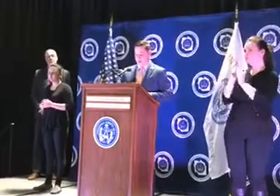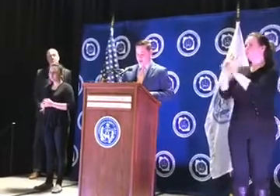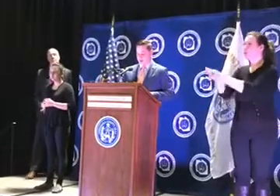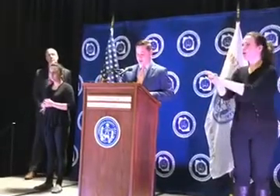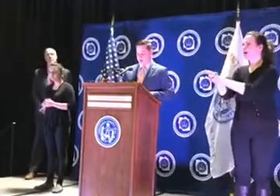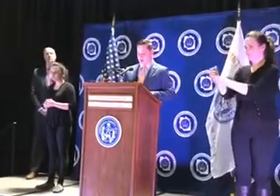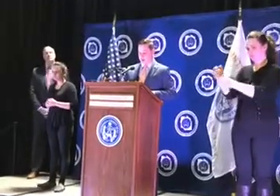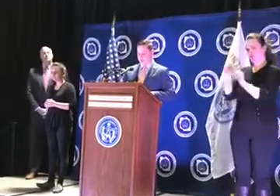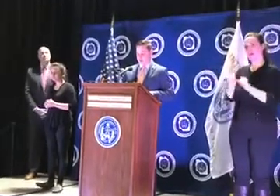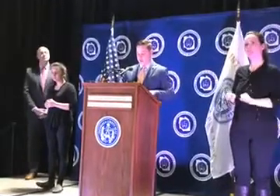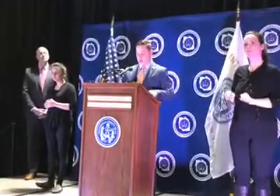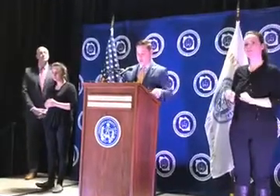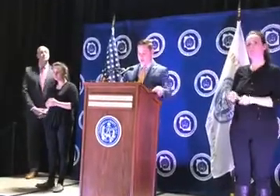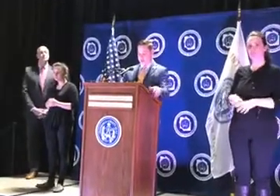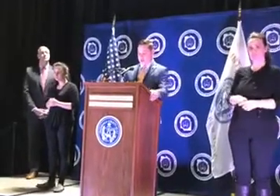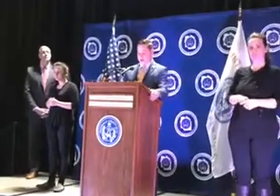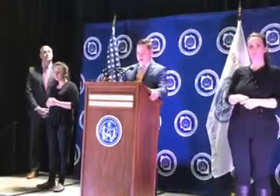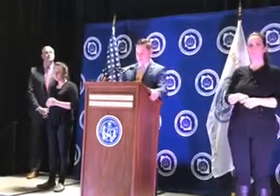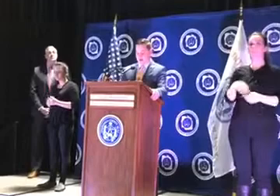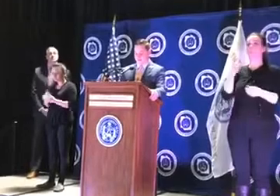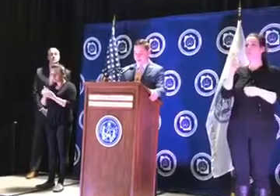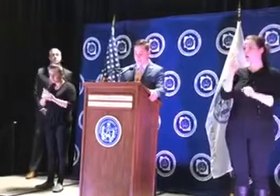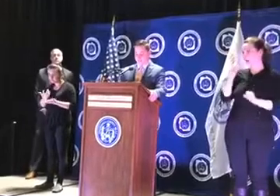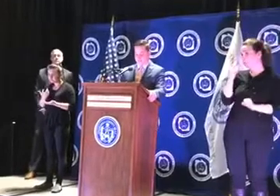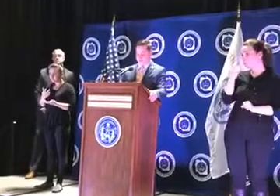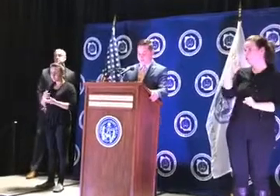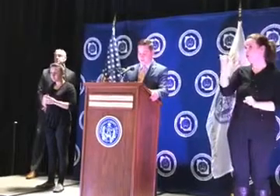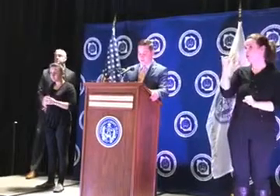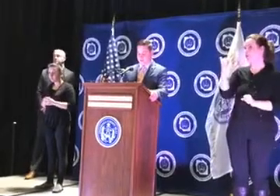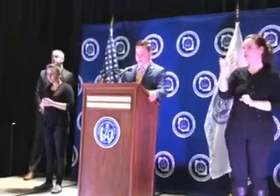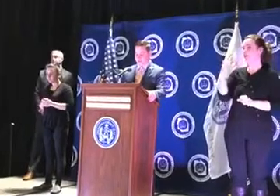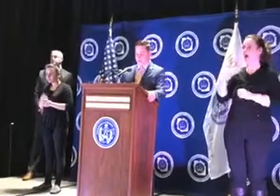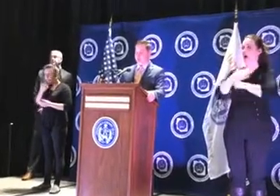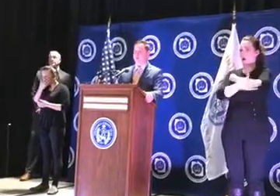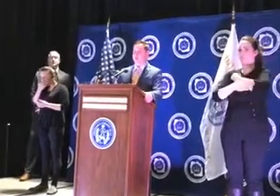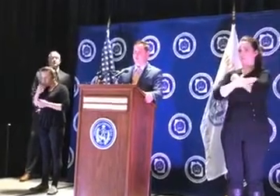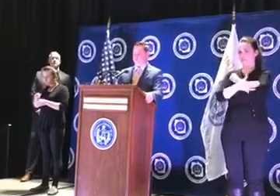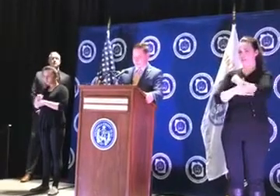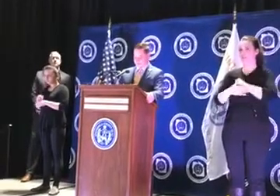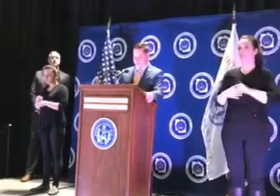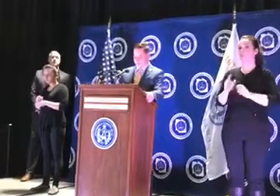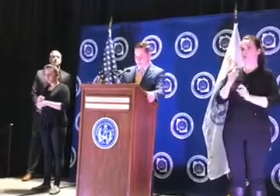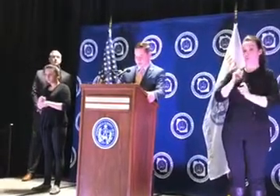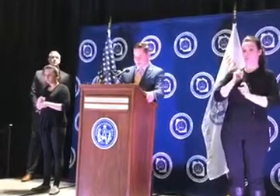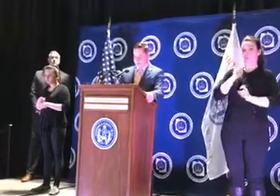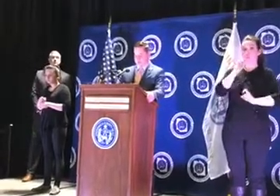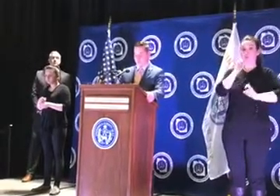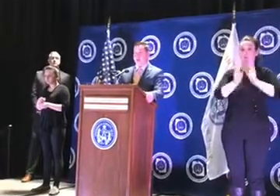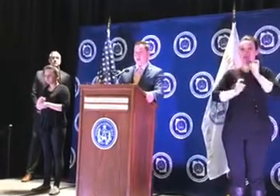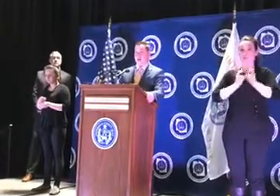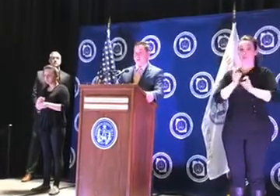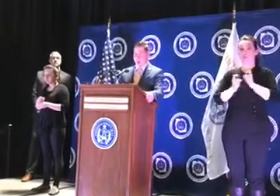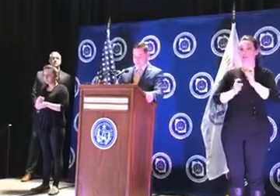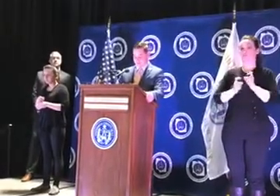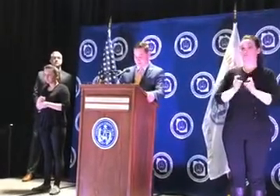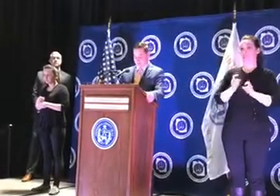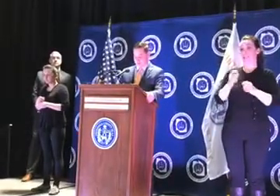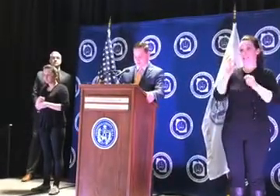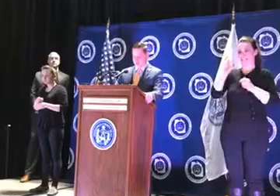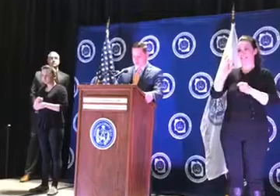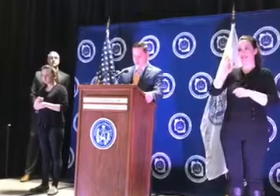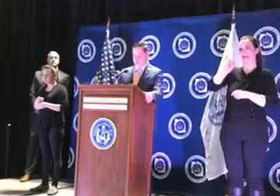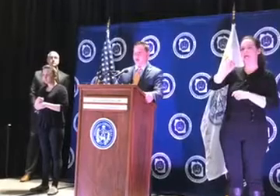315-435-2525. Donations can include N95 masks, standard surgical masks, nail salon